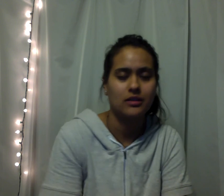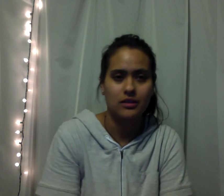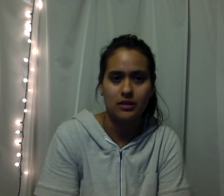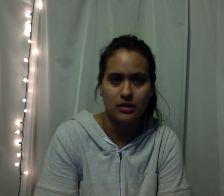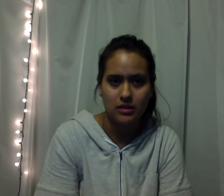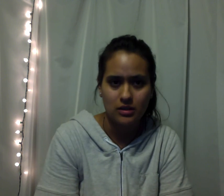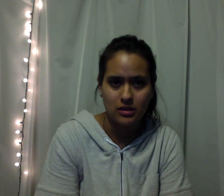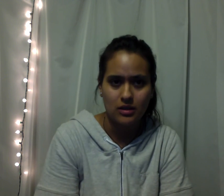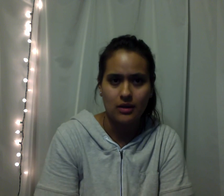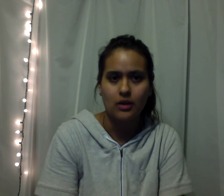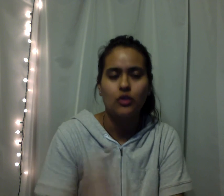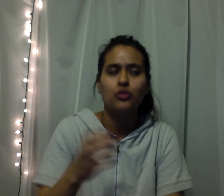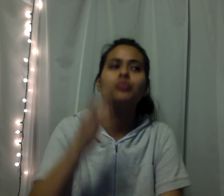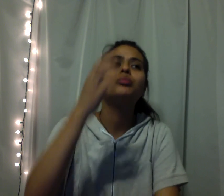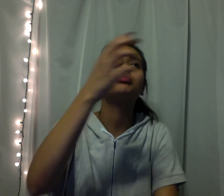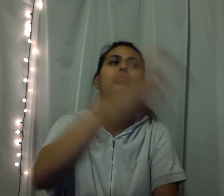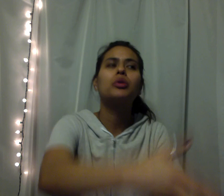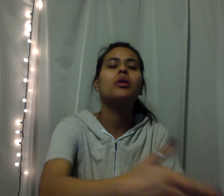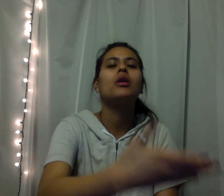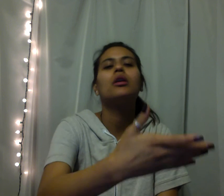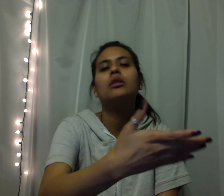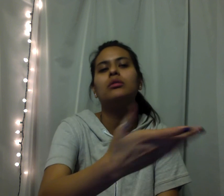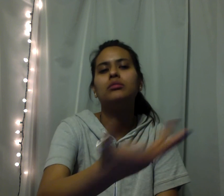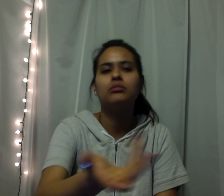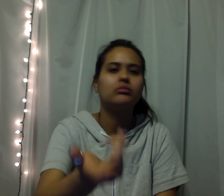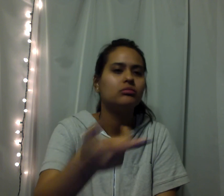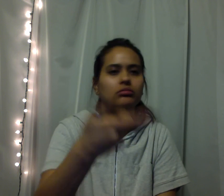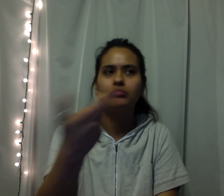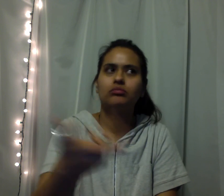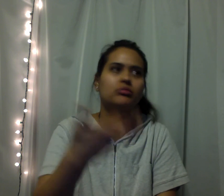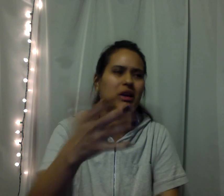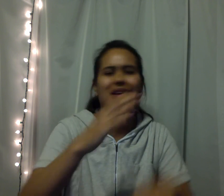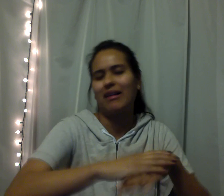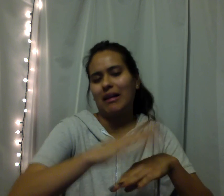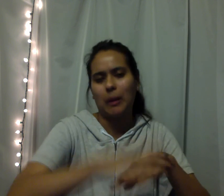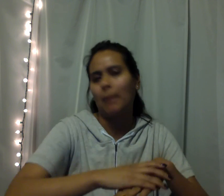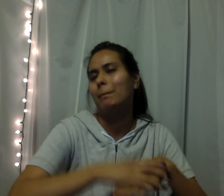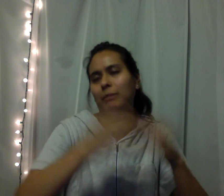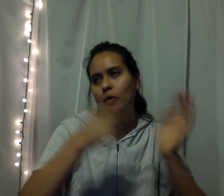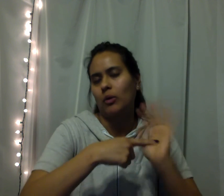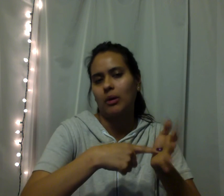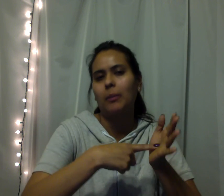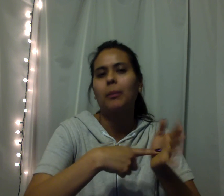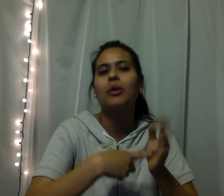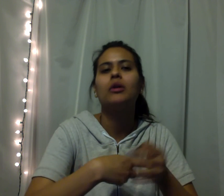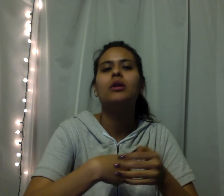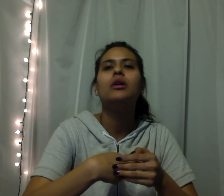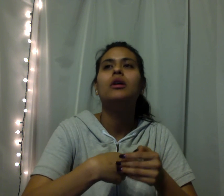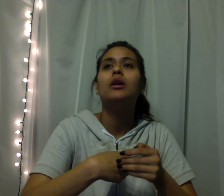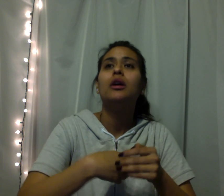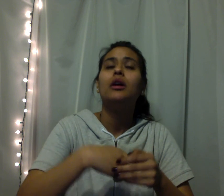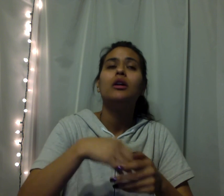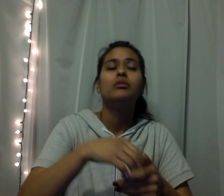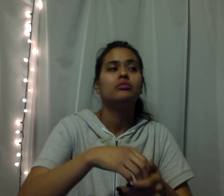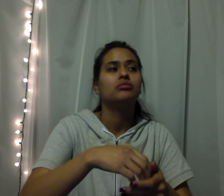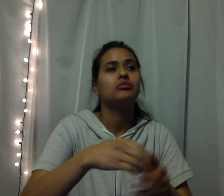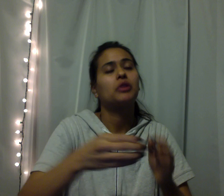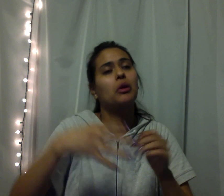set it on a table or whatever, especially in summertime, you come back, and then there's moisture all